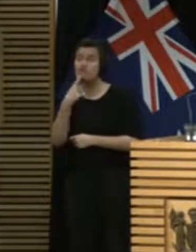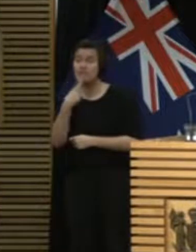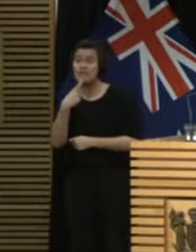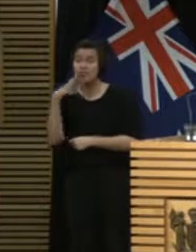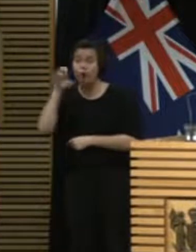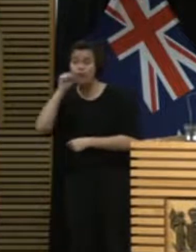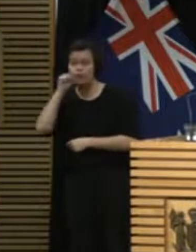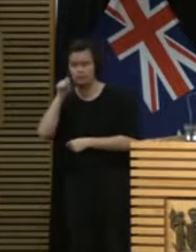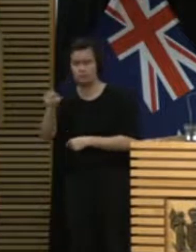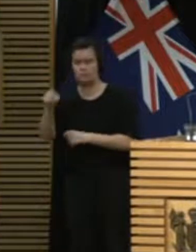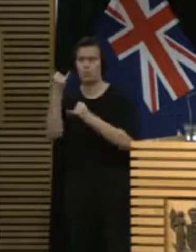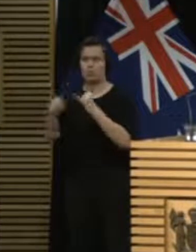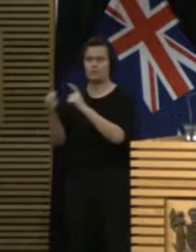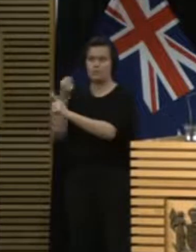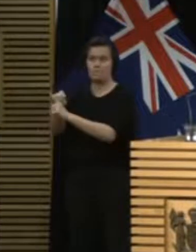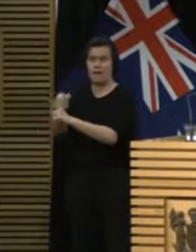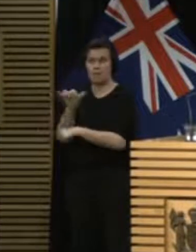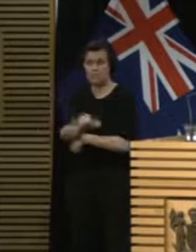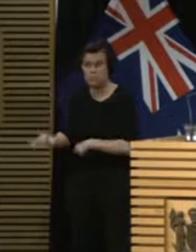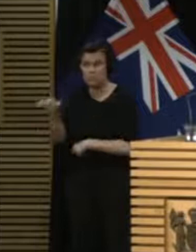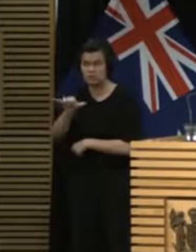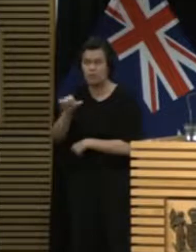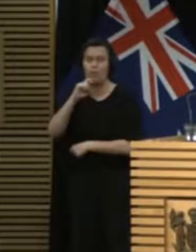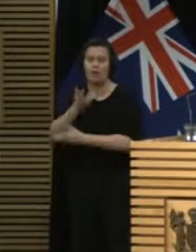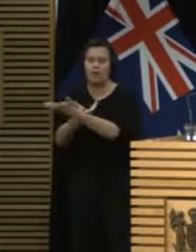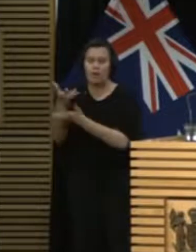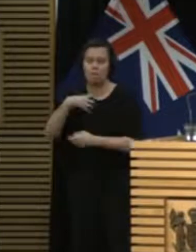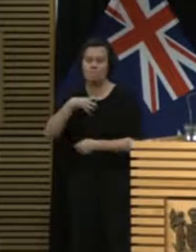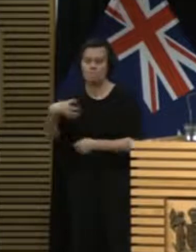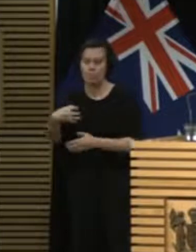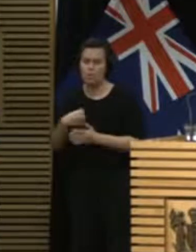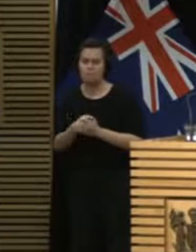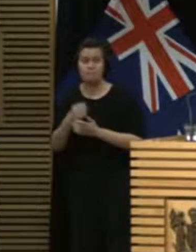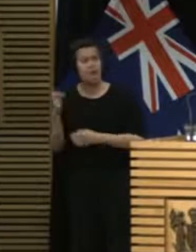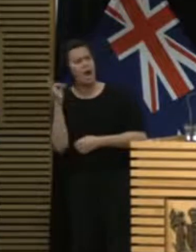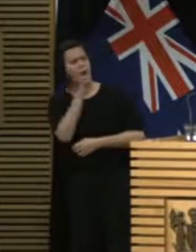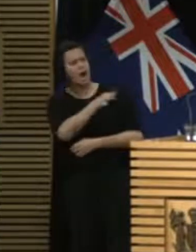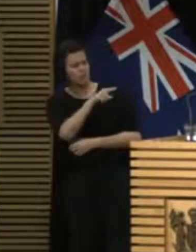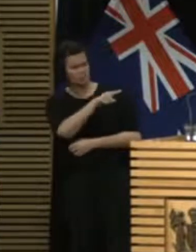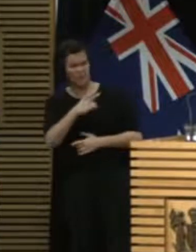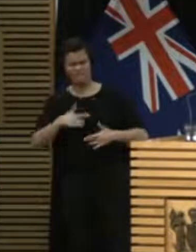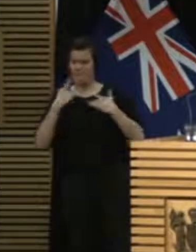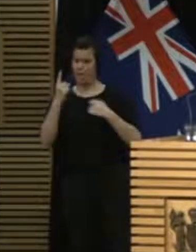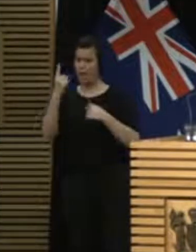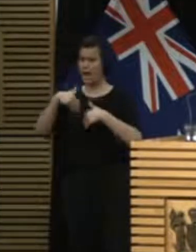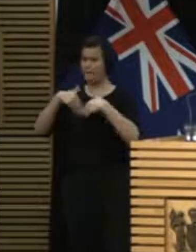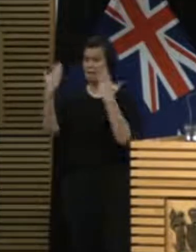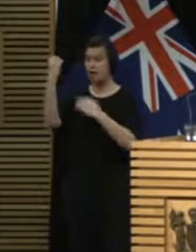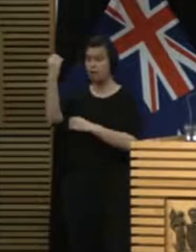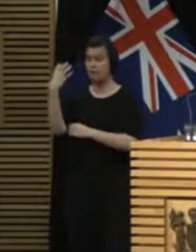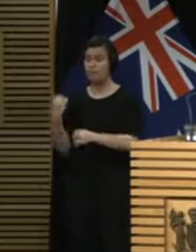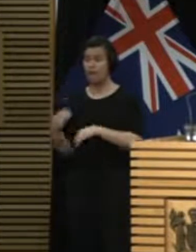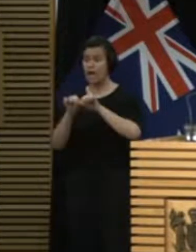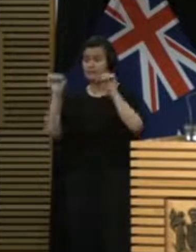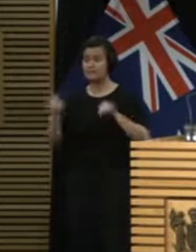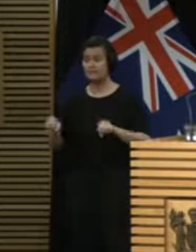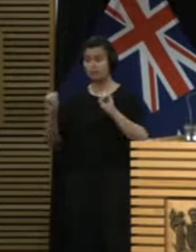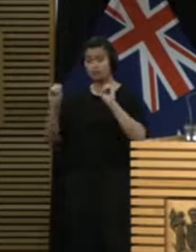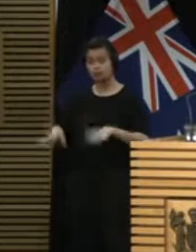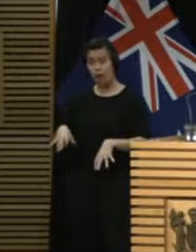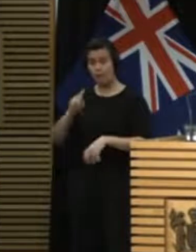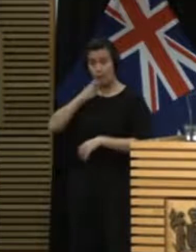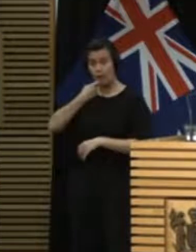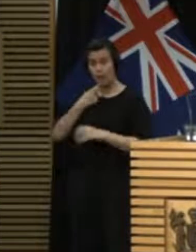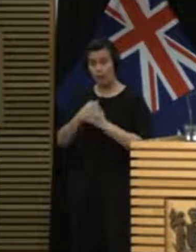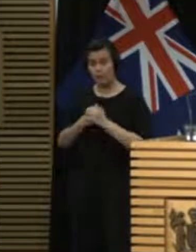a time when the certificates won't be necessary Yes. if vaccination hits a high enough threshold? Yeah, potentially, yes. Yeah, I am interested, and you see